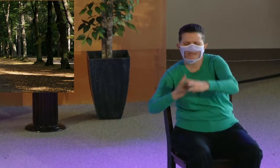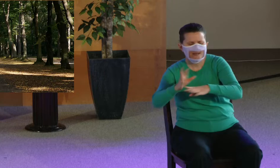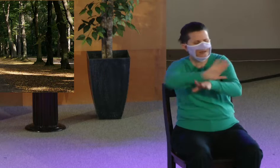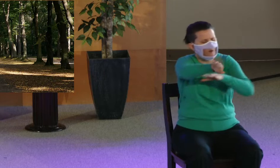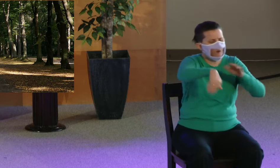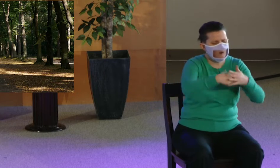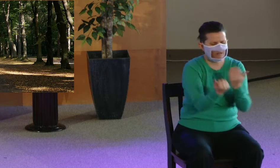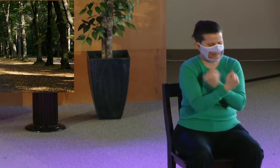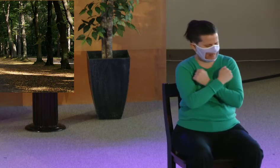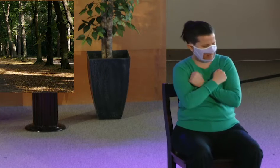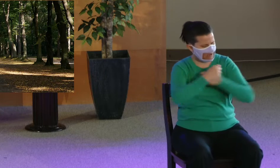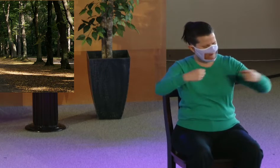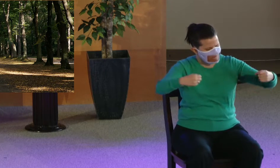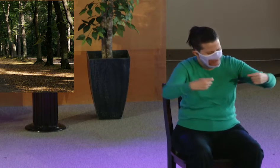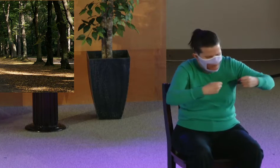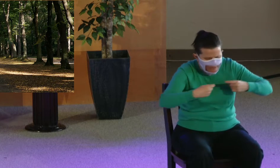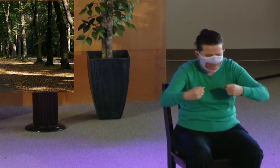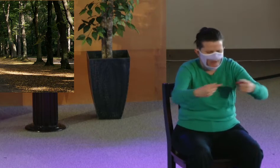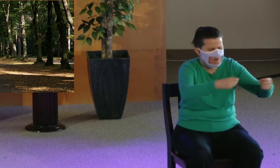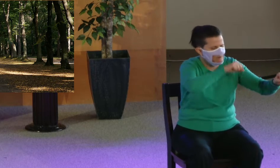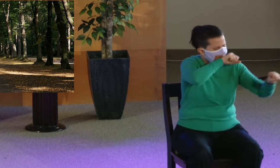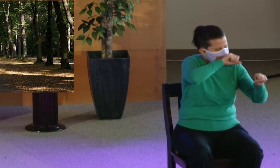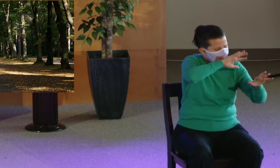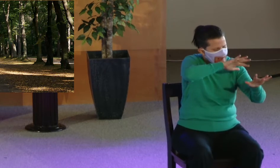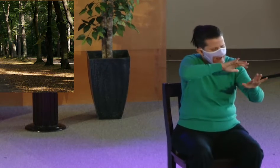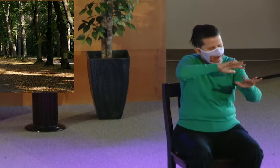love blessing Austin,